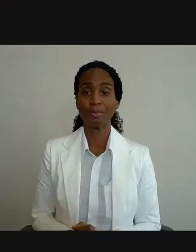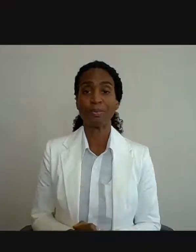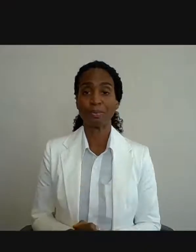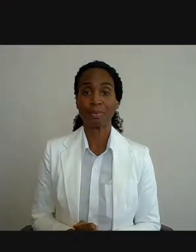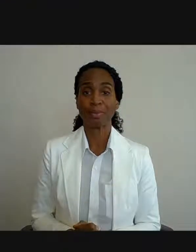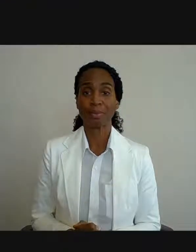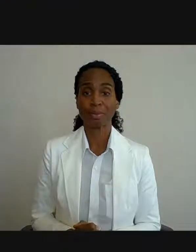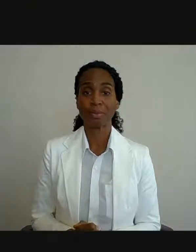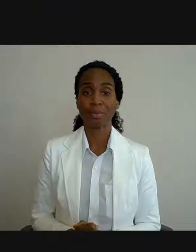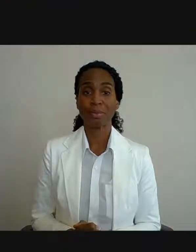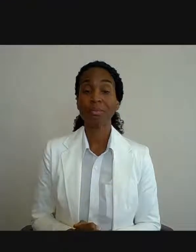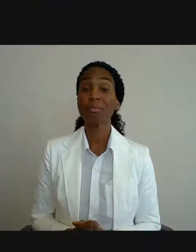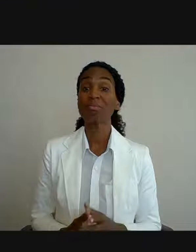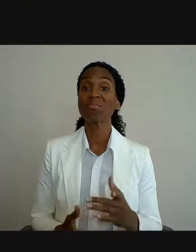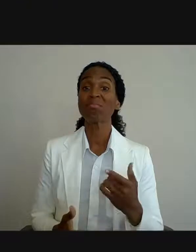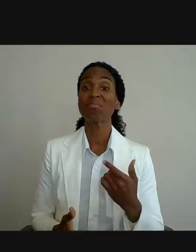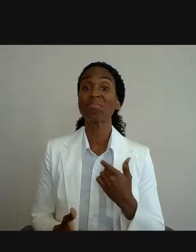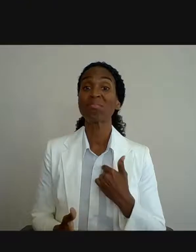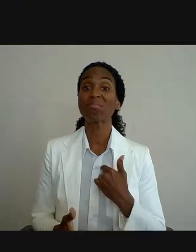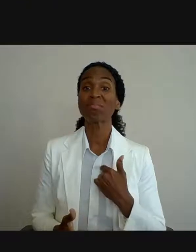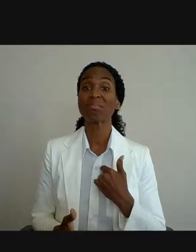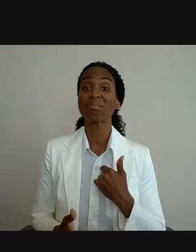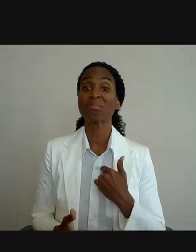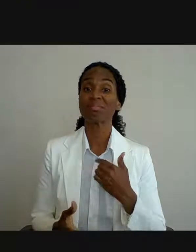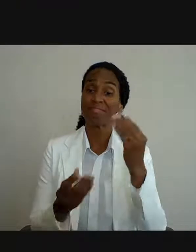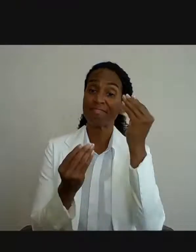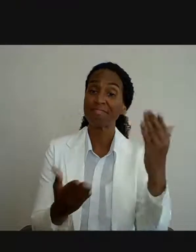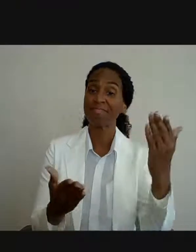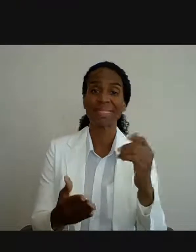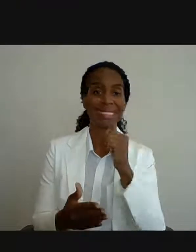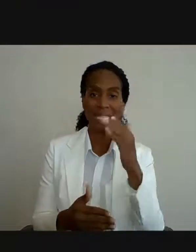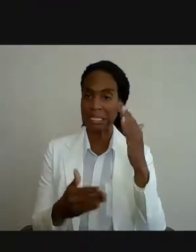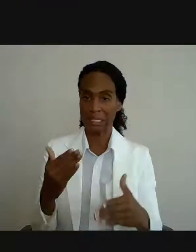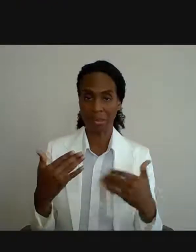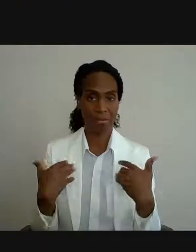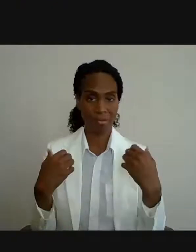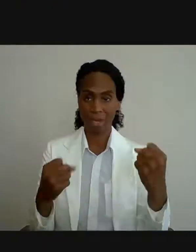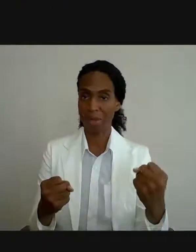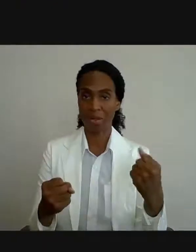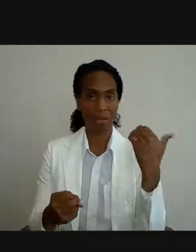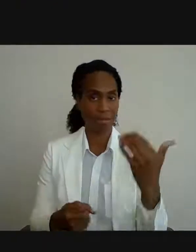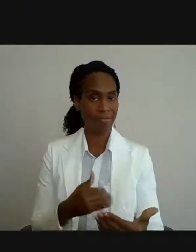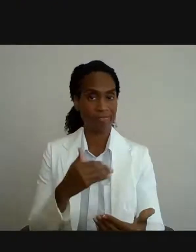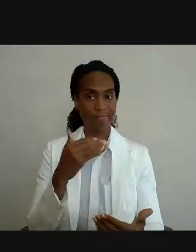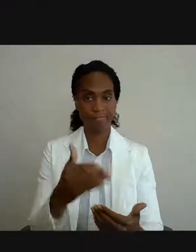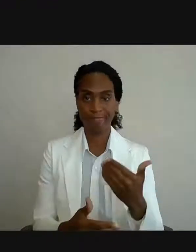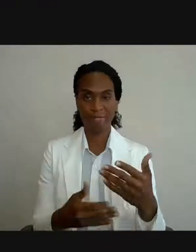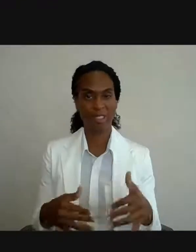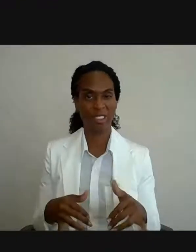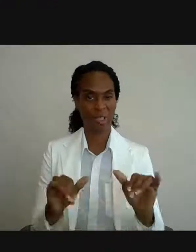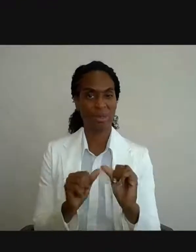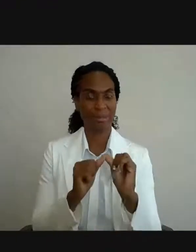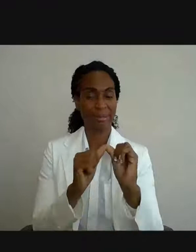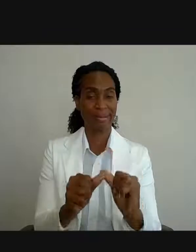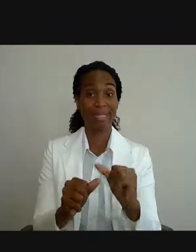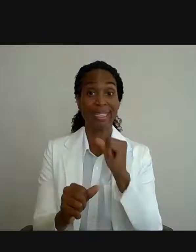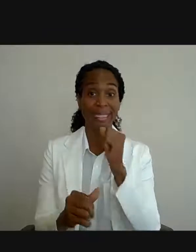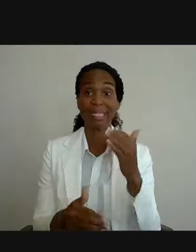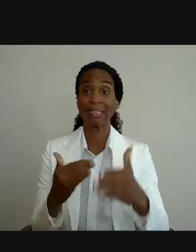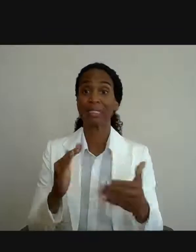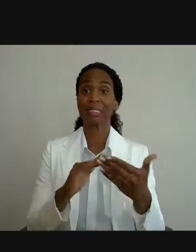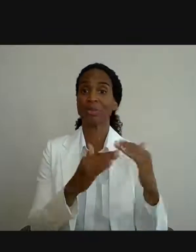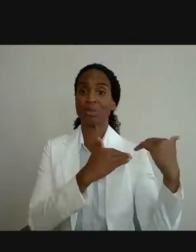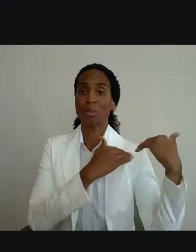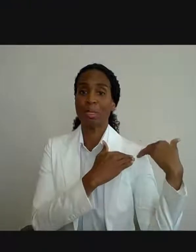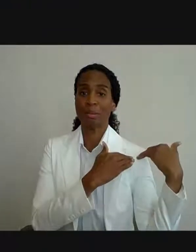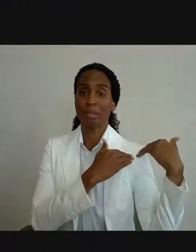Let me conclude by saying this is not the end of our recovery, nor is it the end of our city's